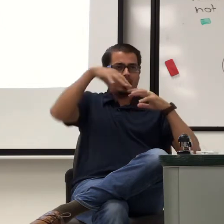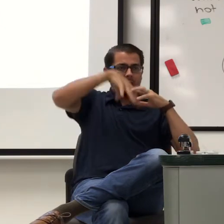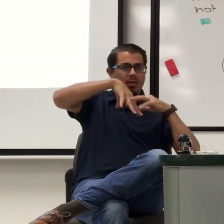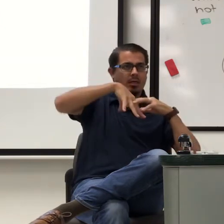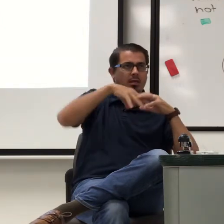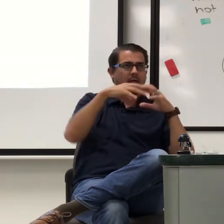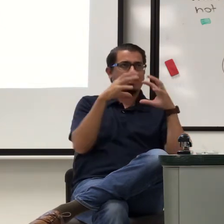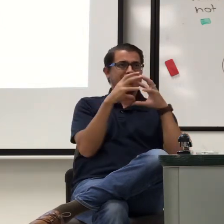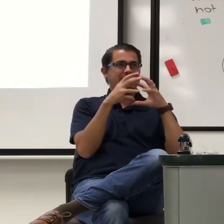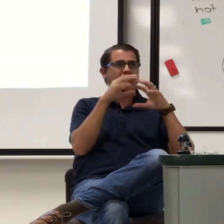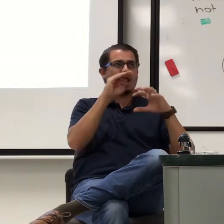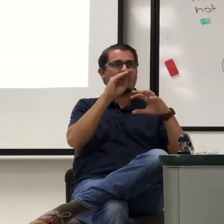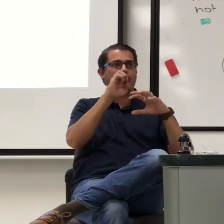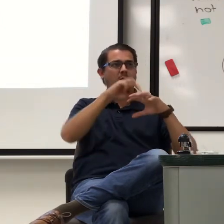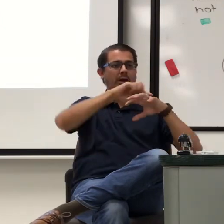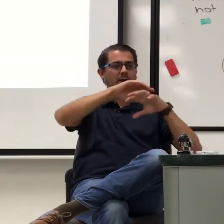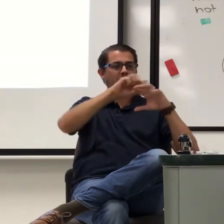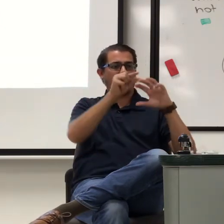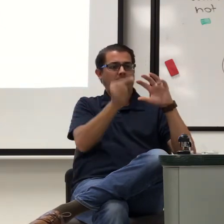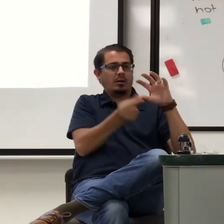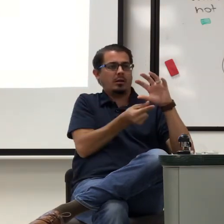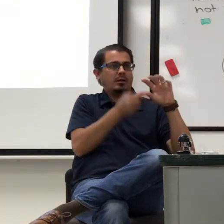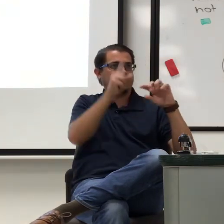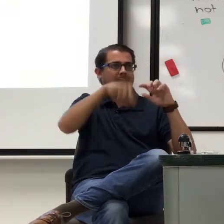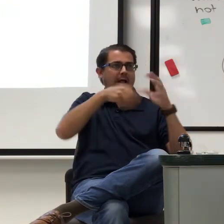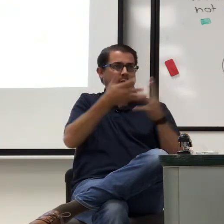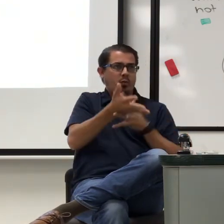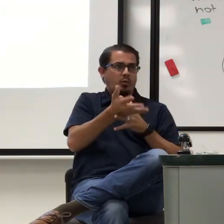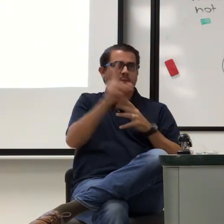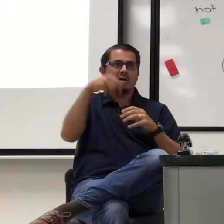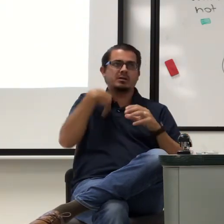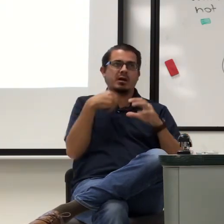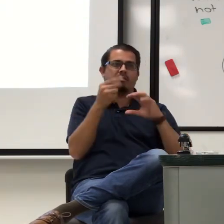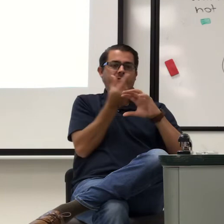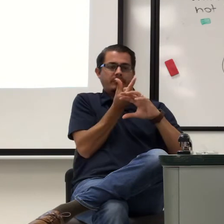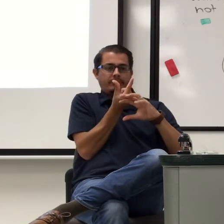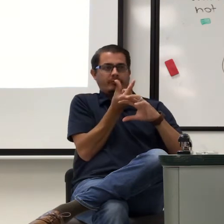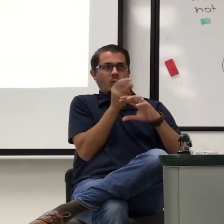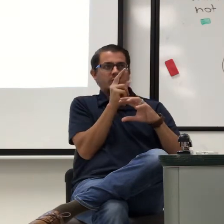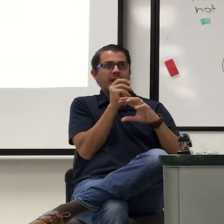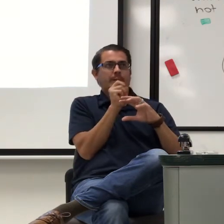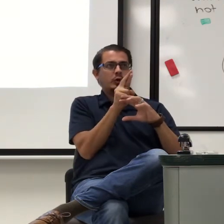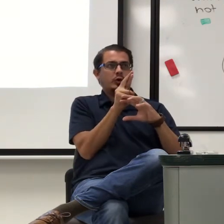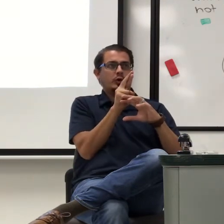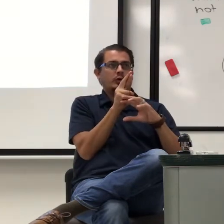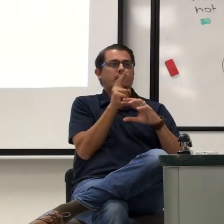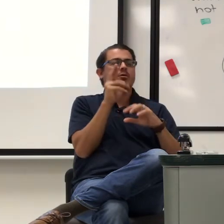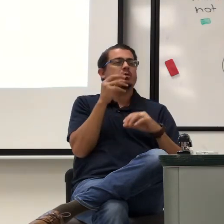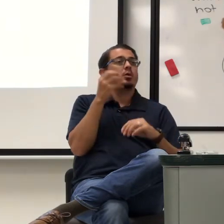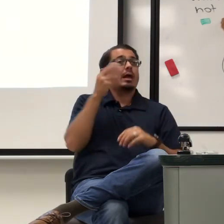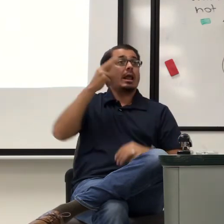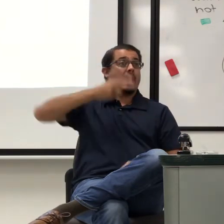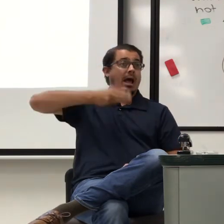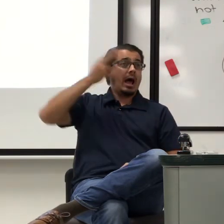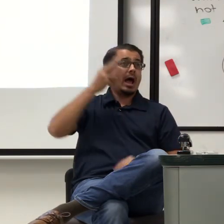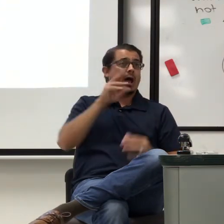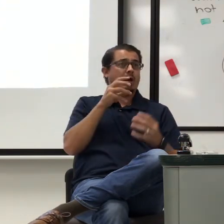the cell membrane. Okay, so in that way, the high affinity relation at the